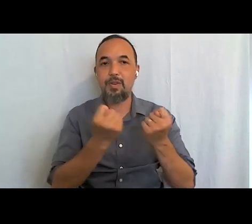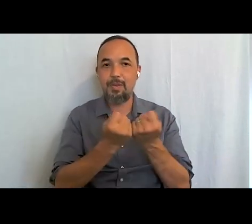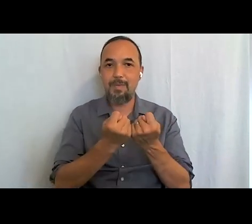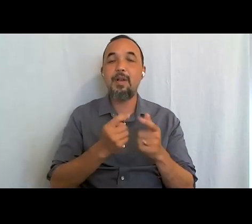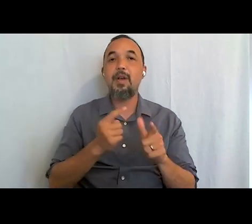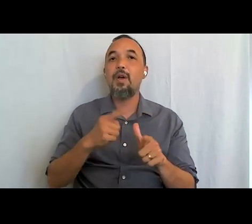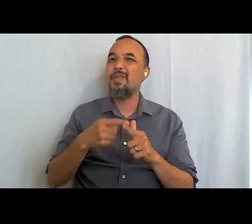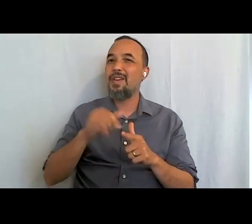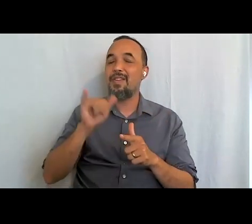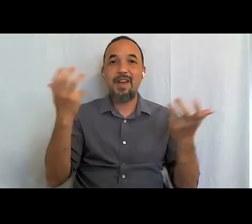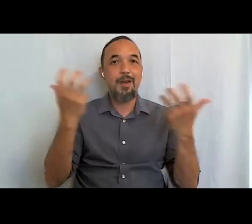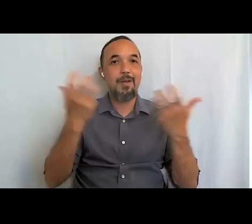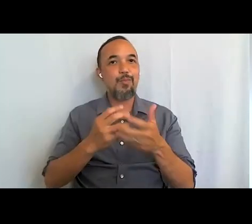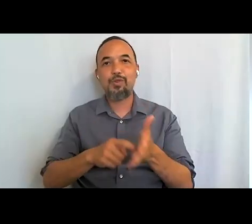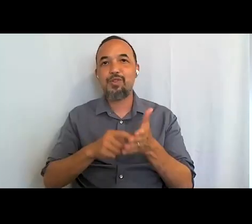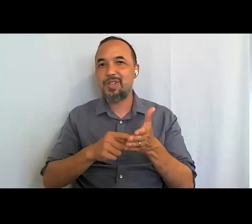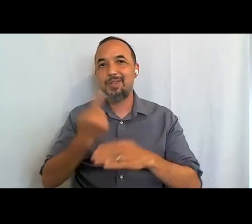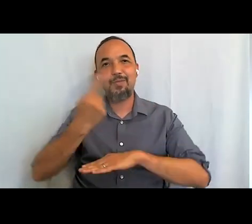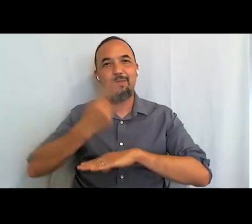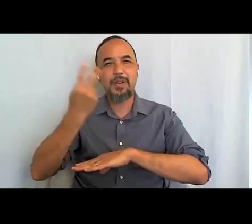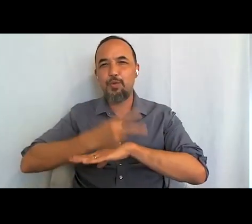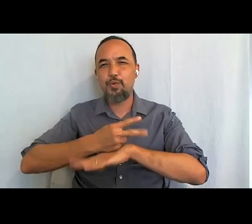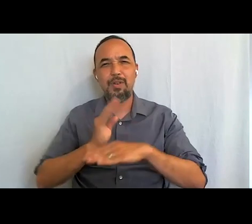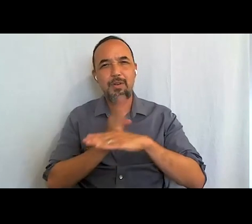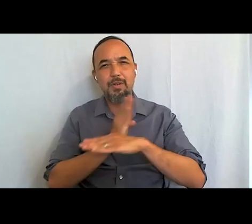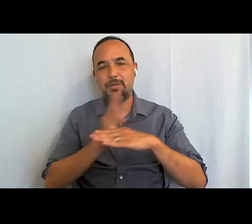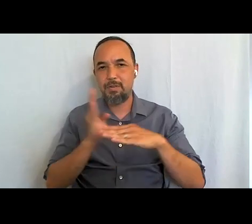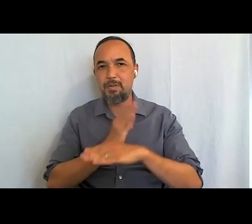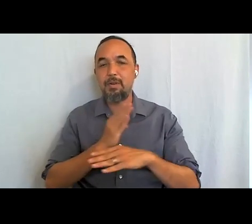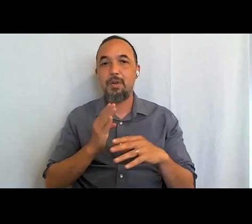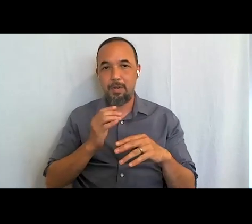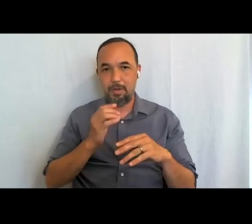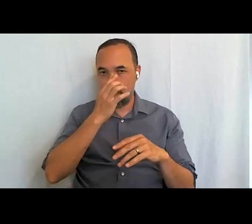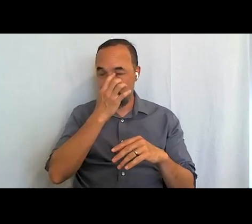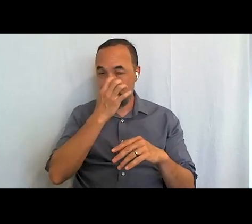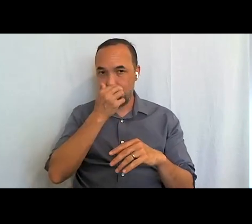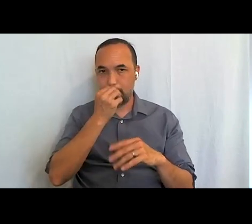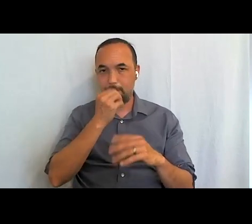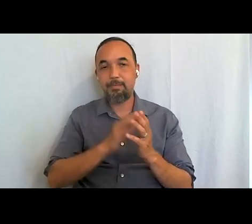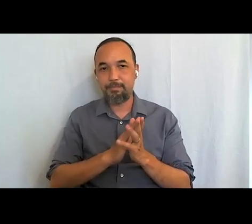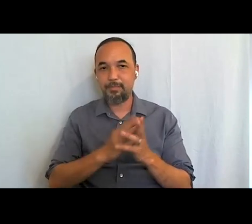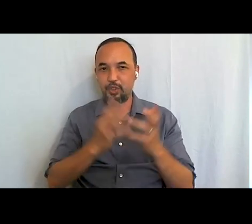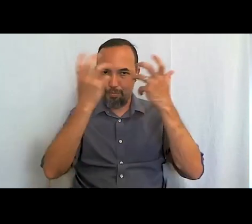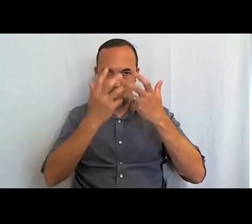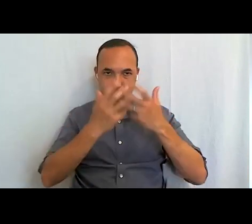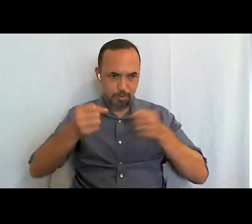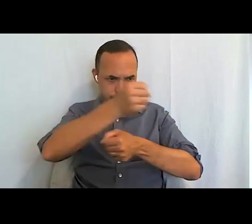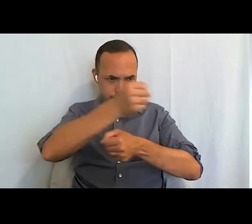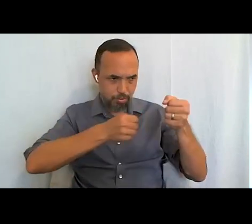then the rest of those days after we've done that merge. So 1 to 2 days to do this, where we add teams and even them